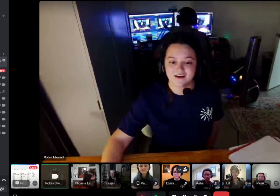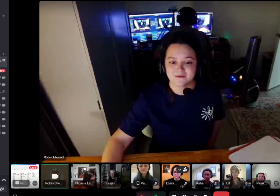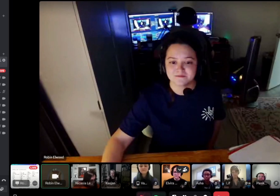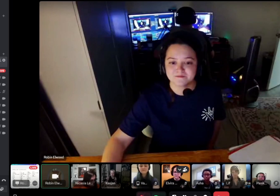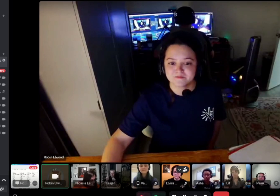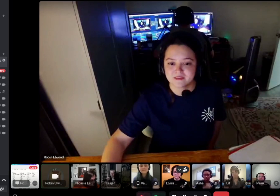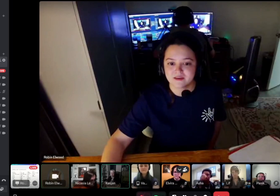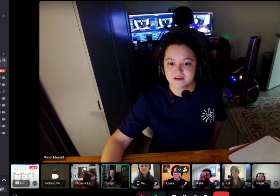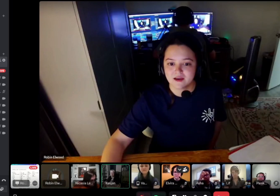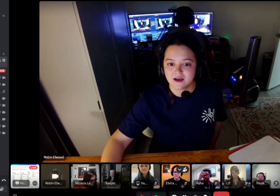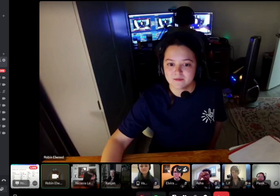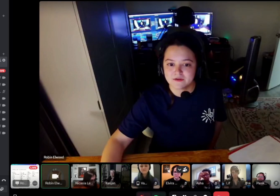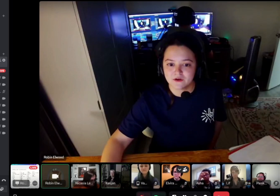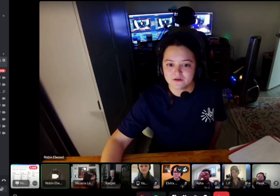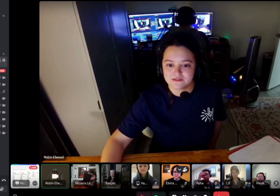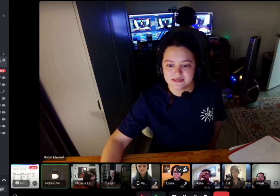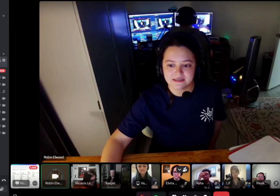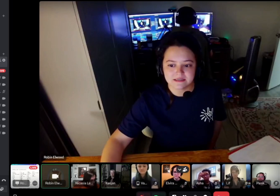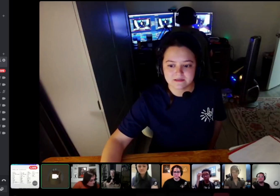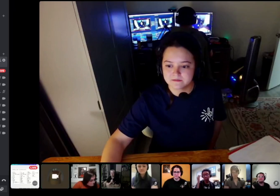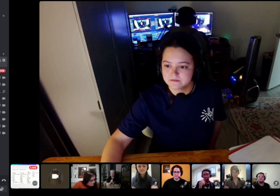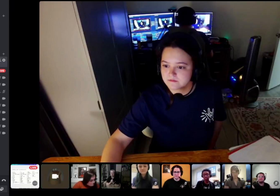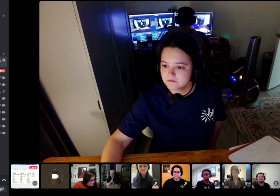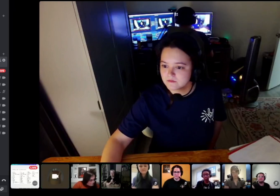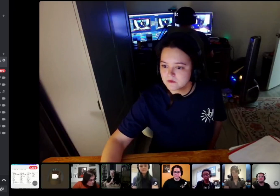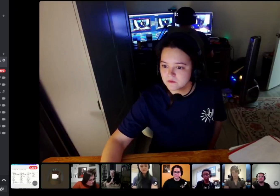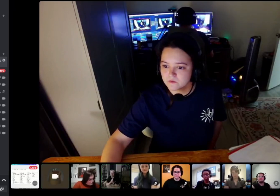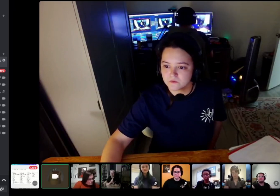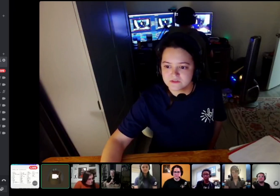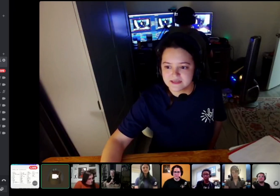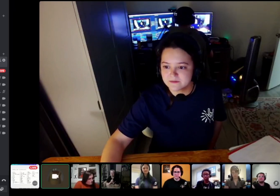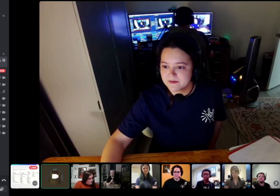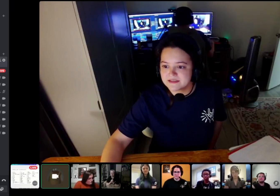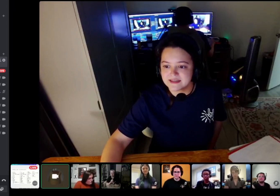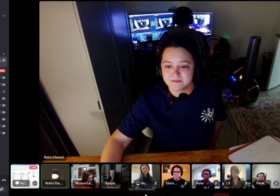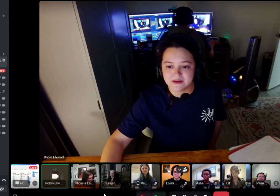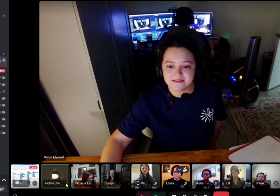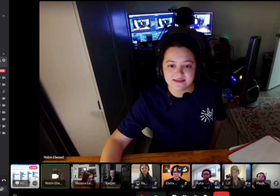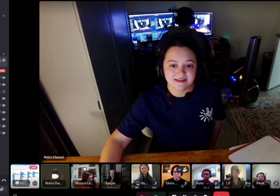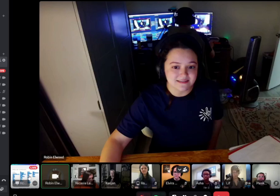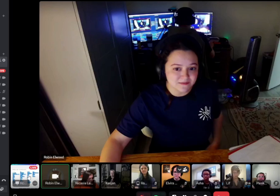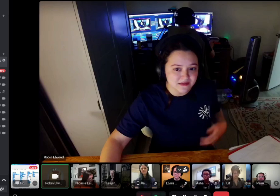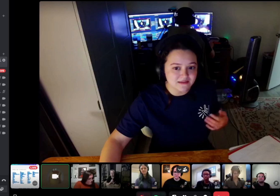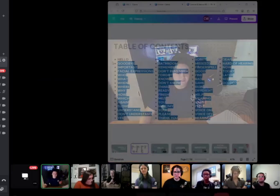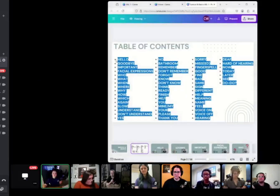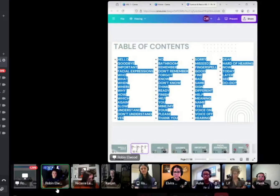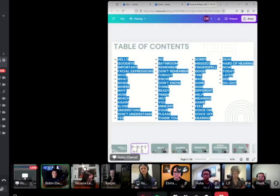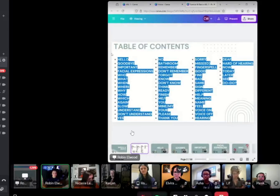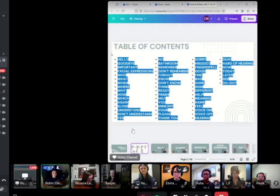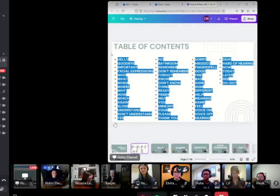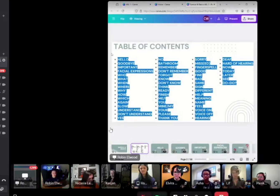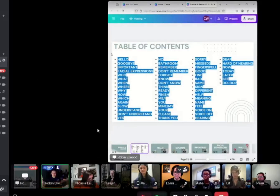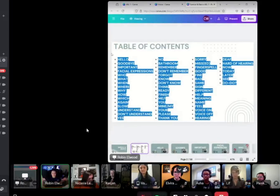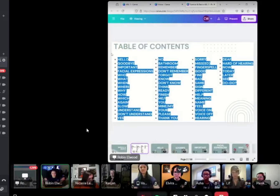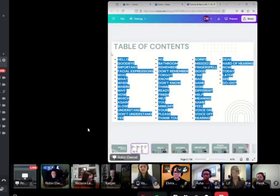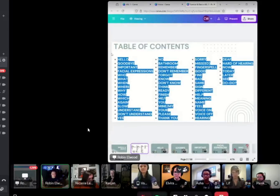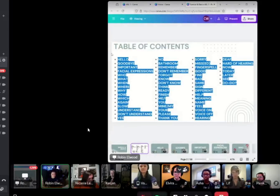How about y'all we'll take maybe 10 minutes. In that 10 minutes, we'll have like a small